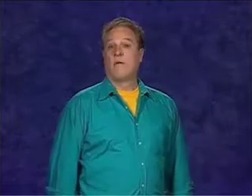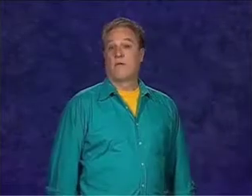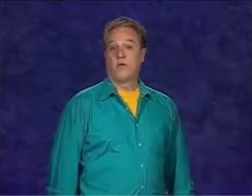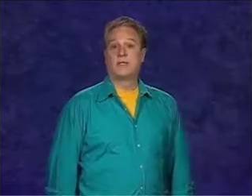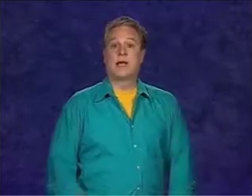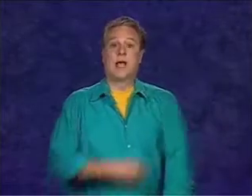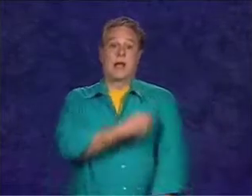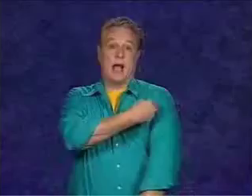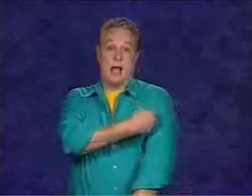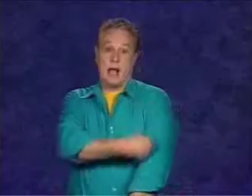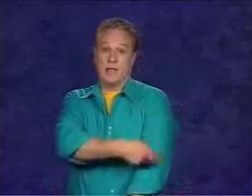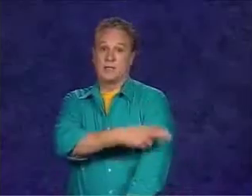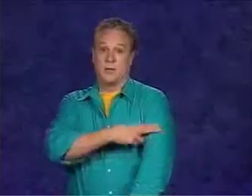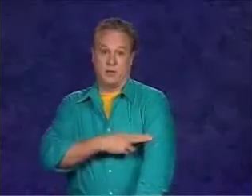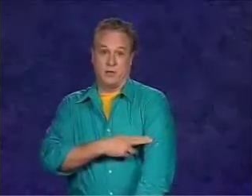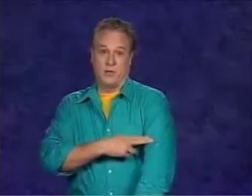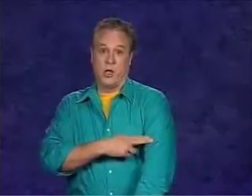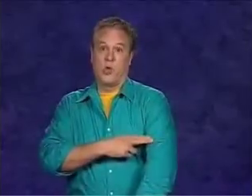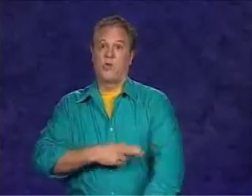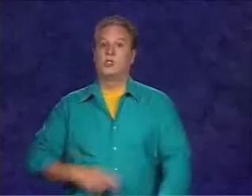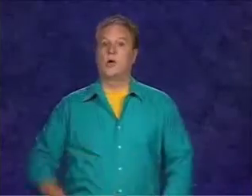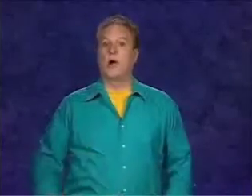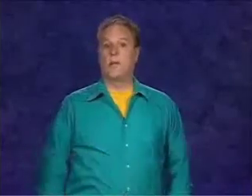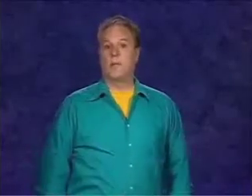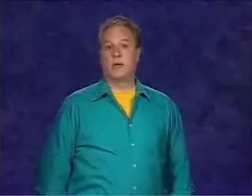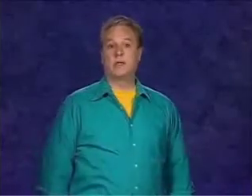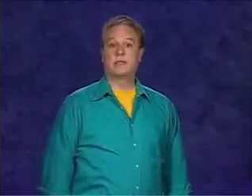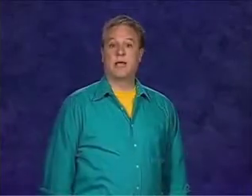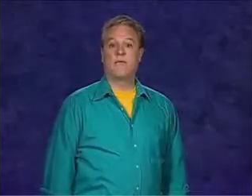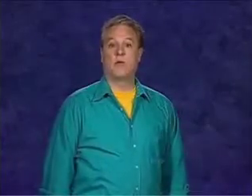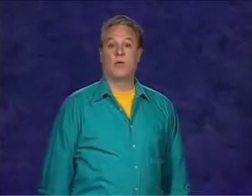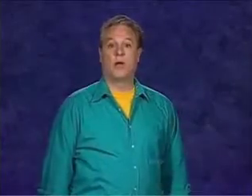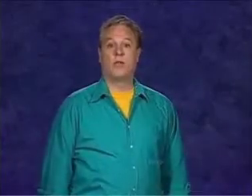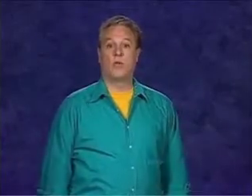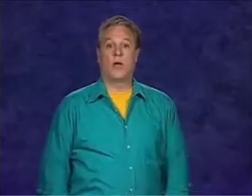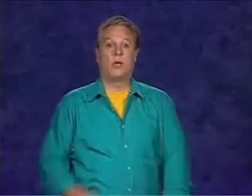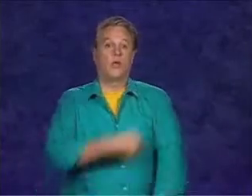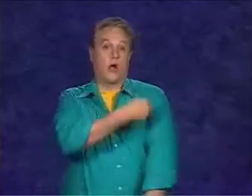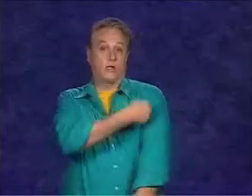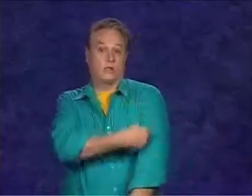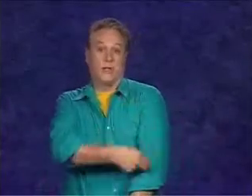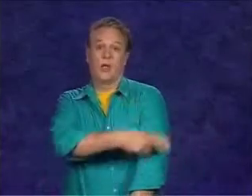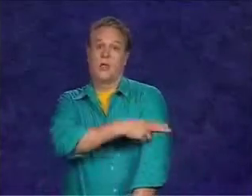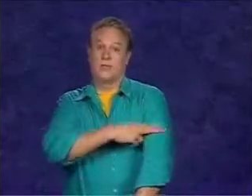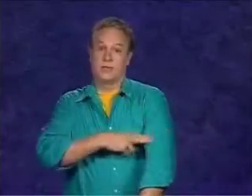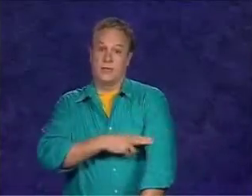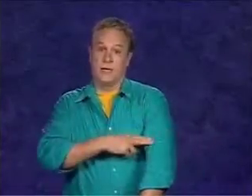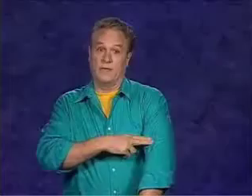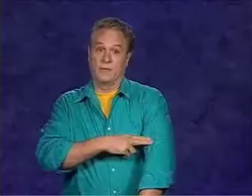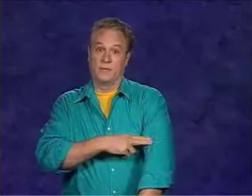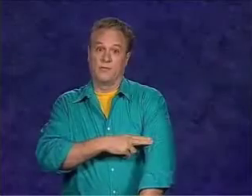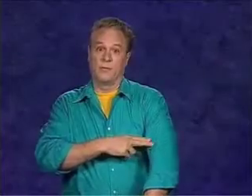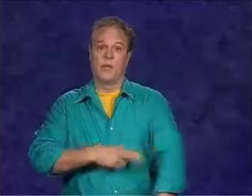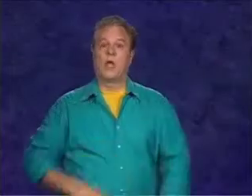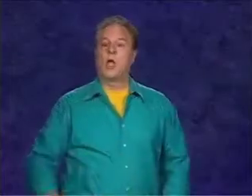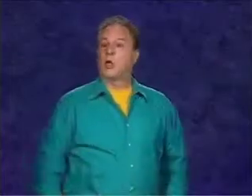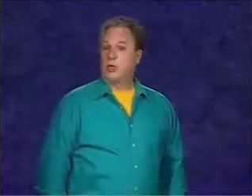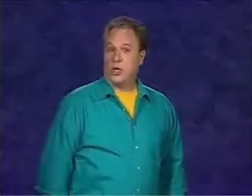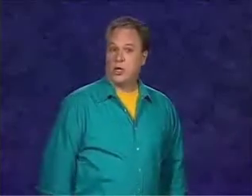For the sign hospital, we show how medical staff would wear the Red Cross symbol on their sleeves. You'll also